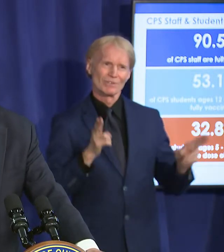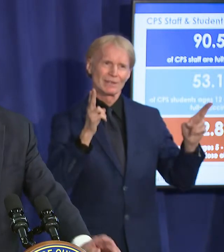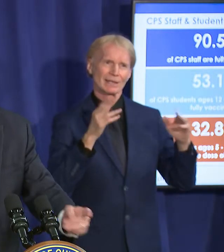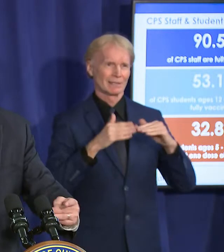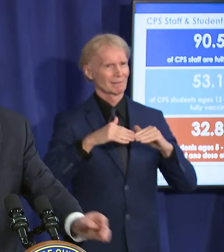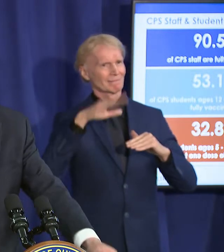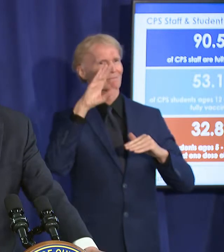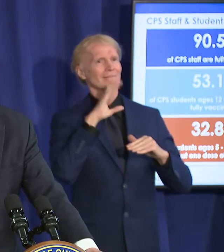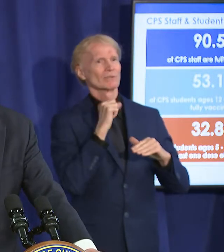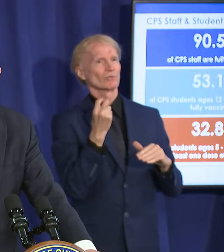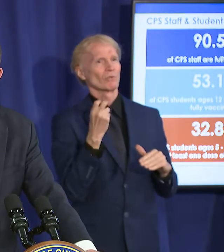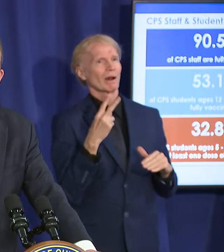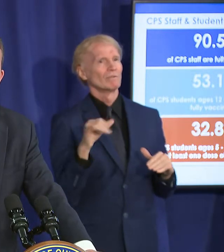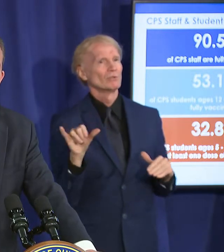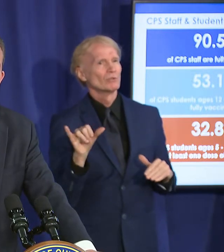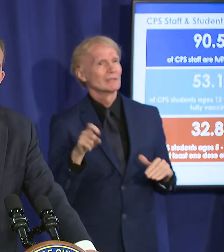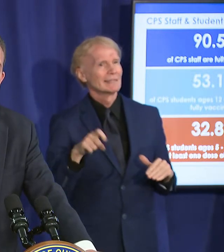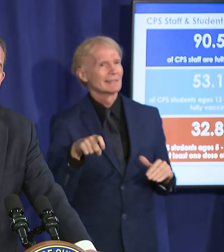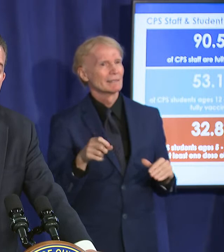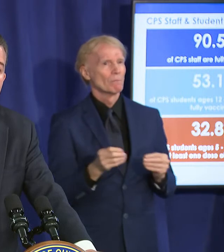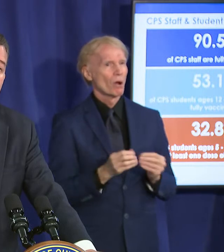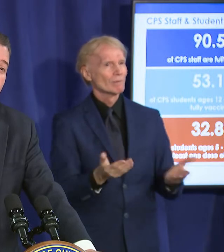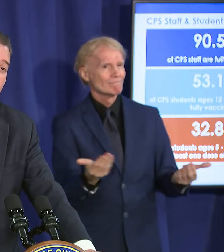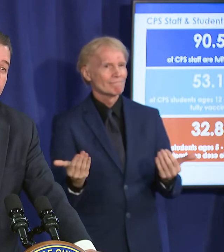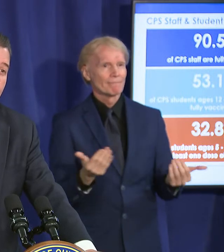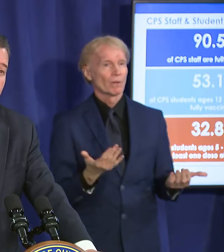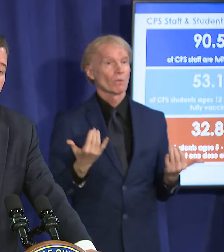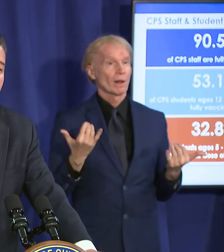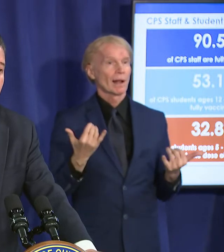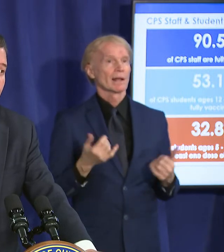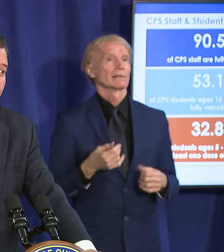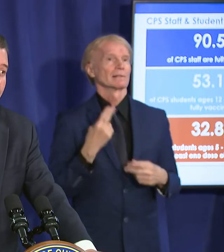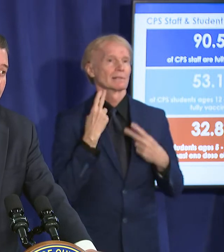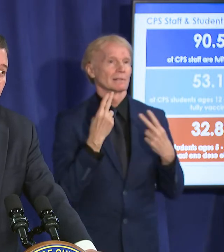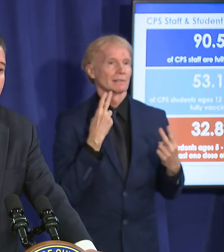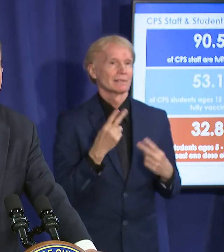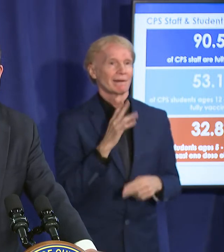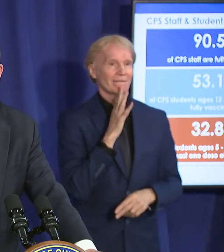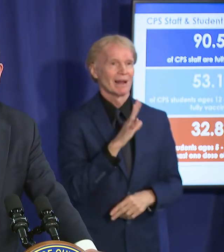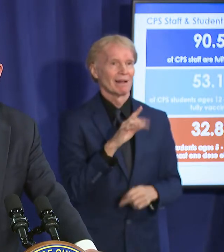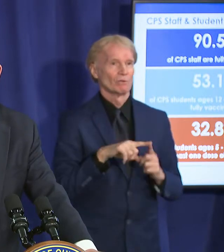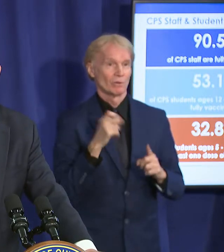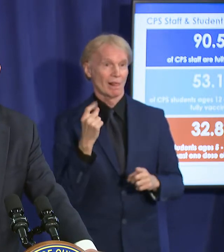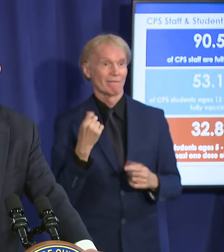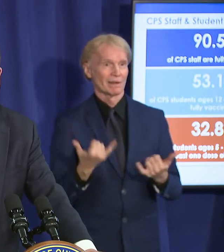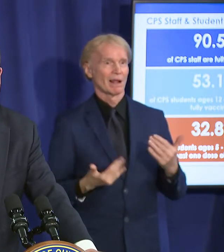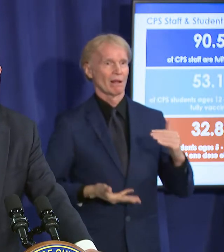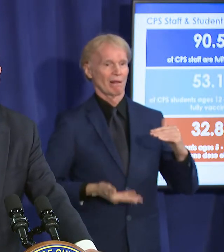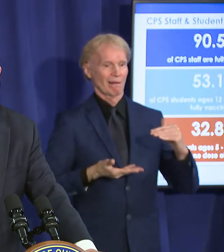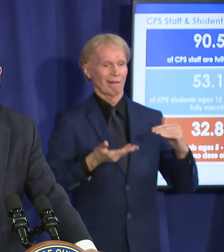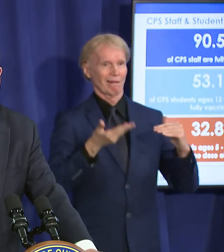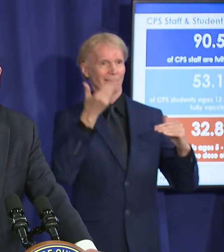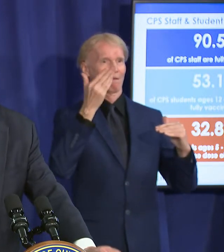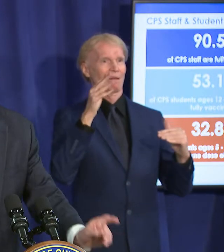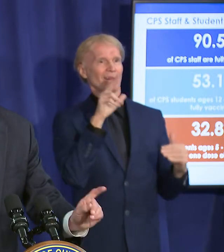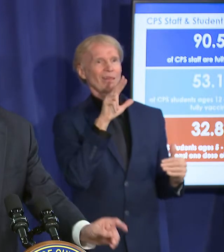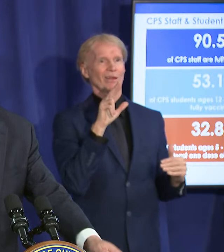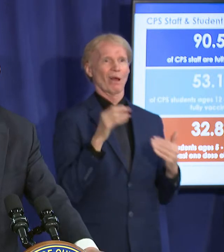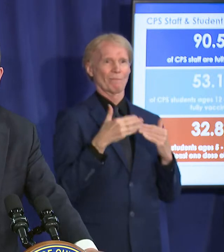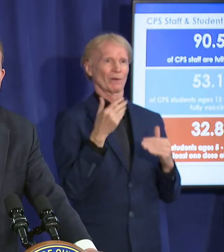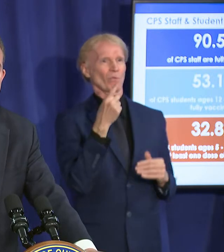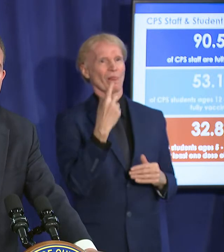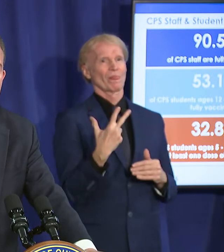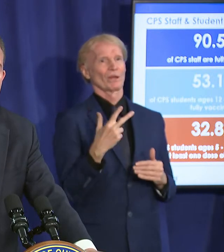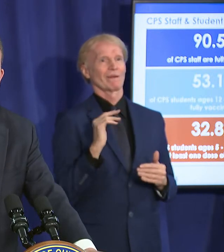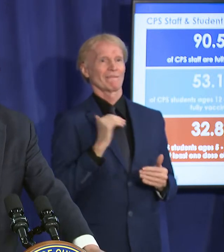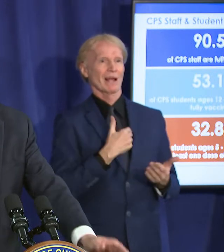level. Where I am getting more excited is look at what's happening with our 5 to 11. We're now over almost a third of our students and now have gotten at least